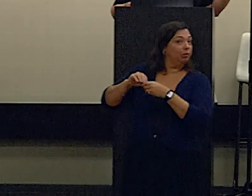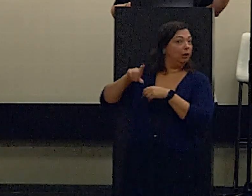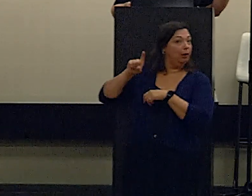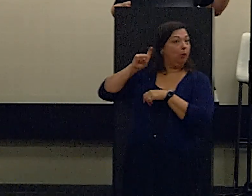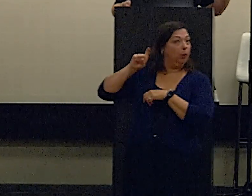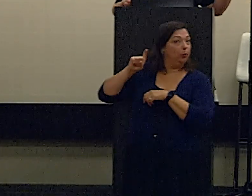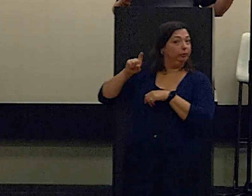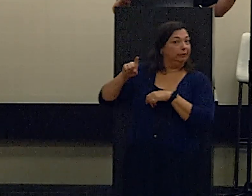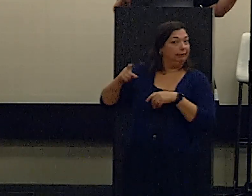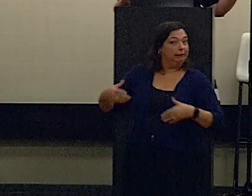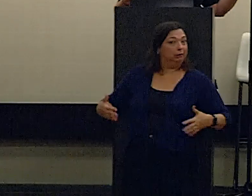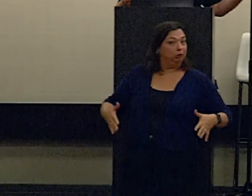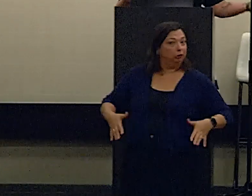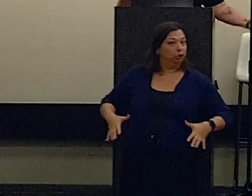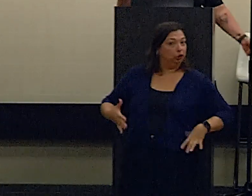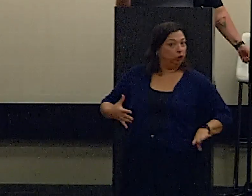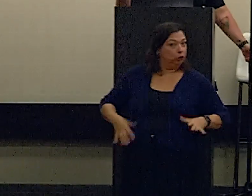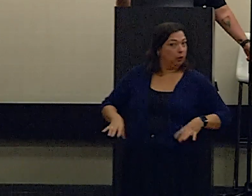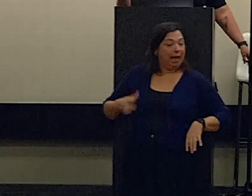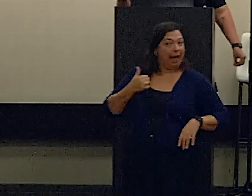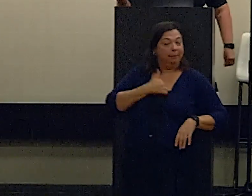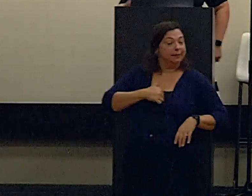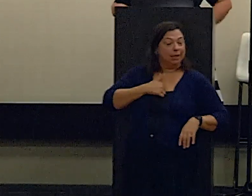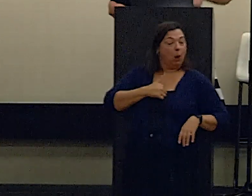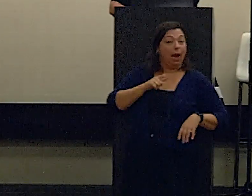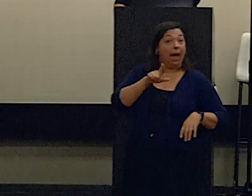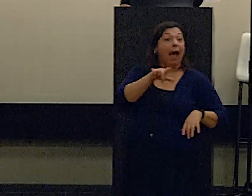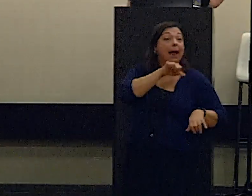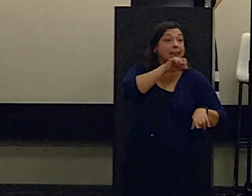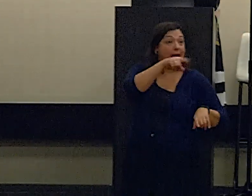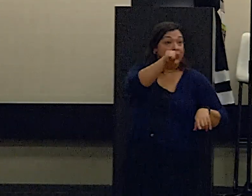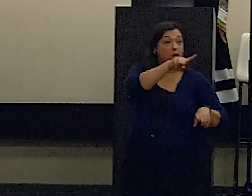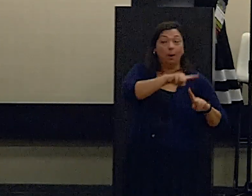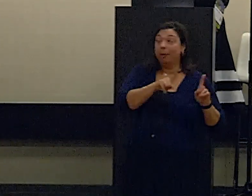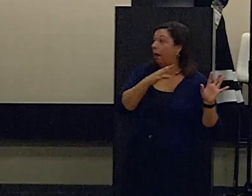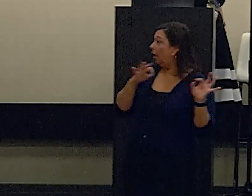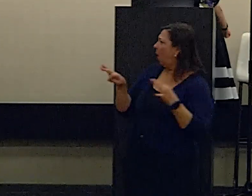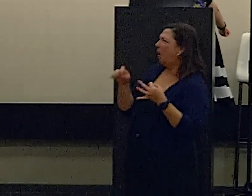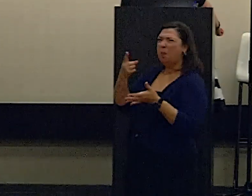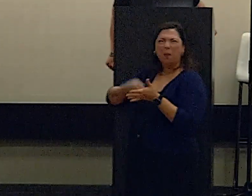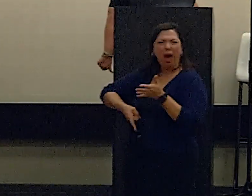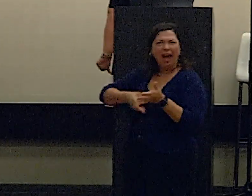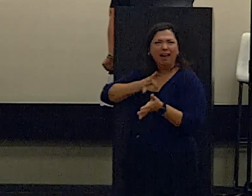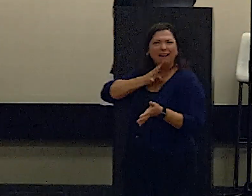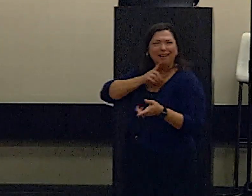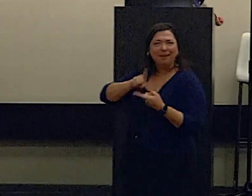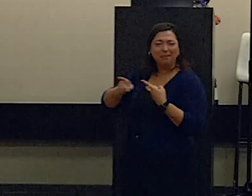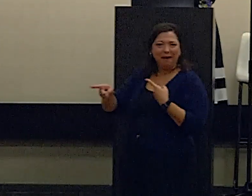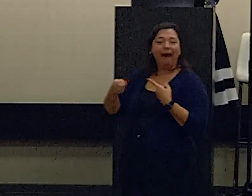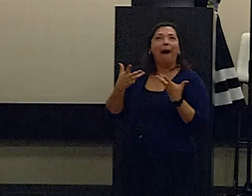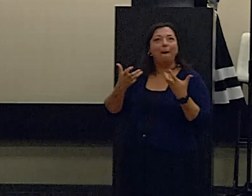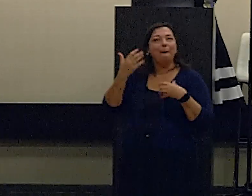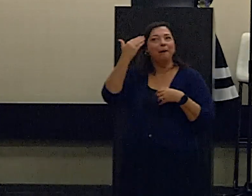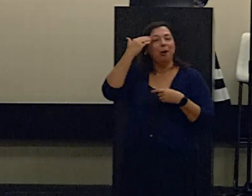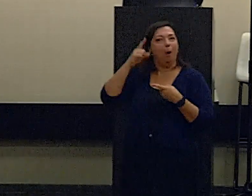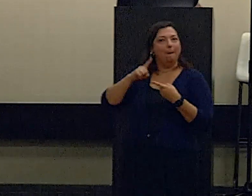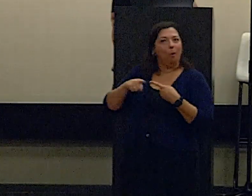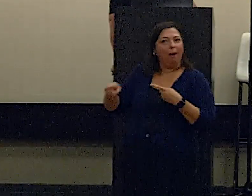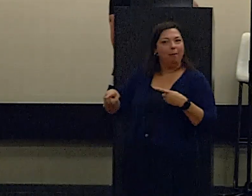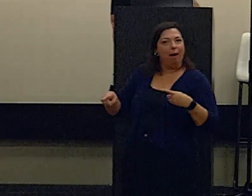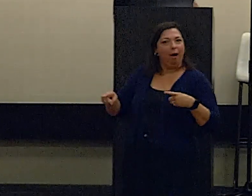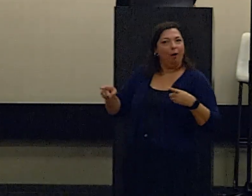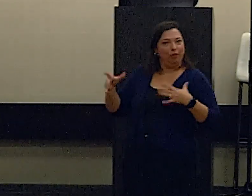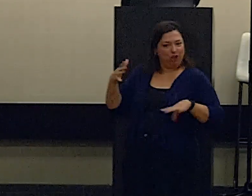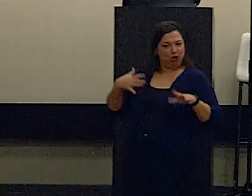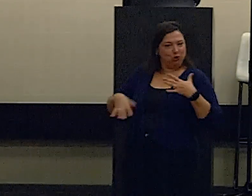tutu, I'm sorry, friends, I love you. The what just happened? Like, I want to know more about this tutu and